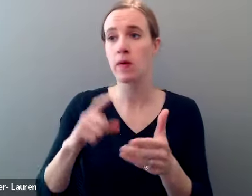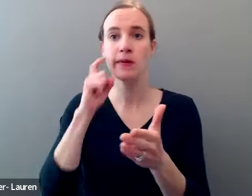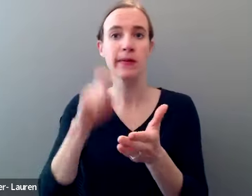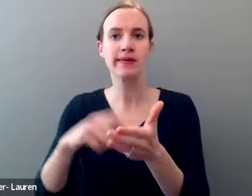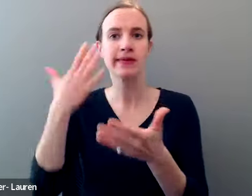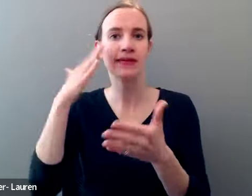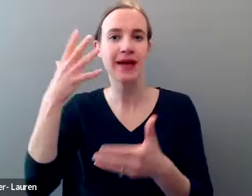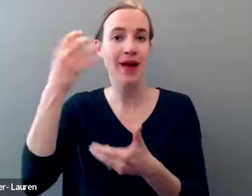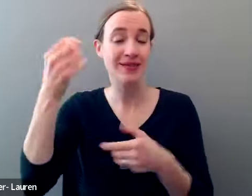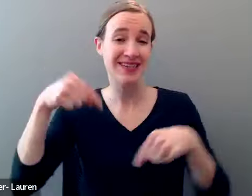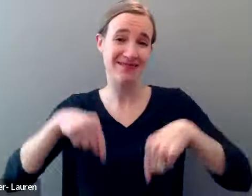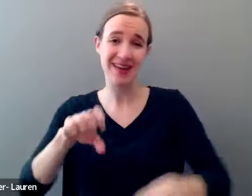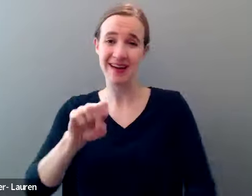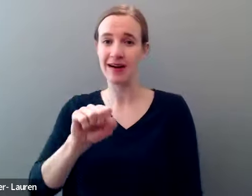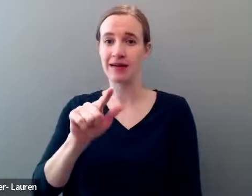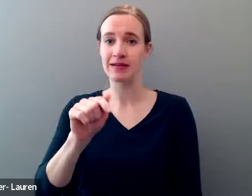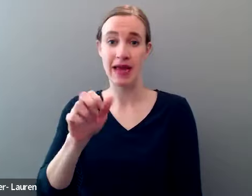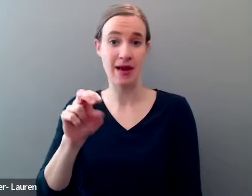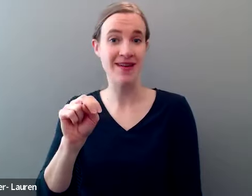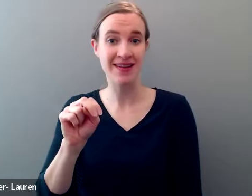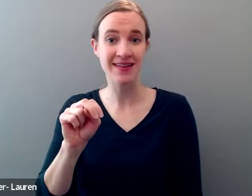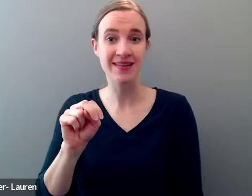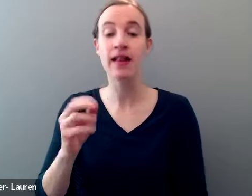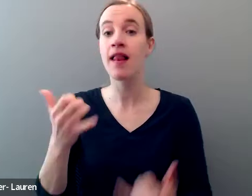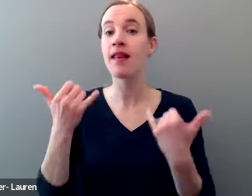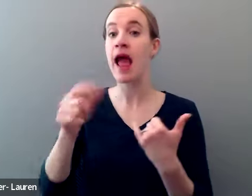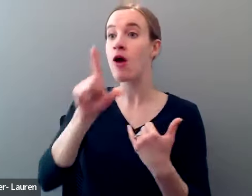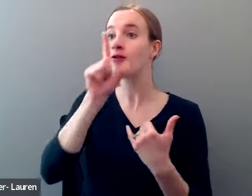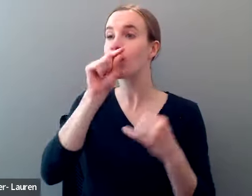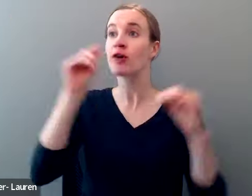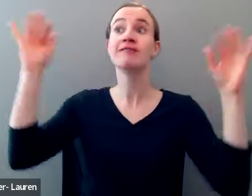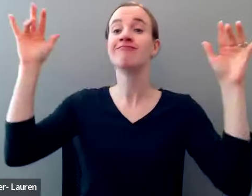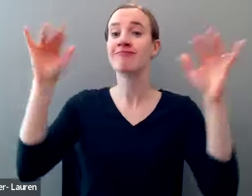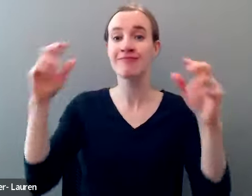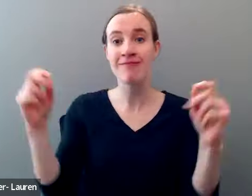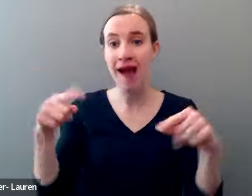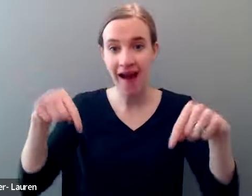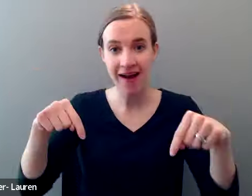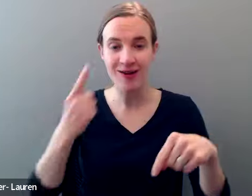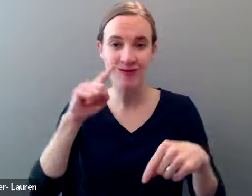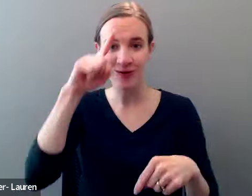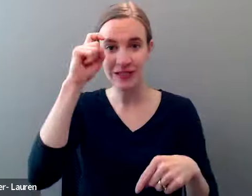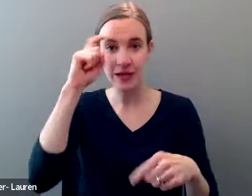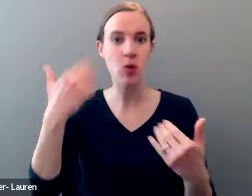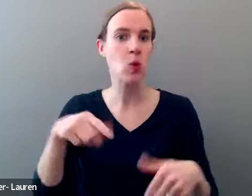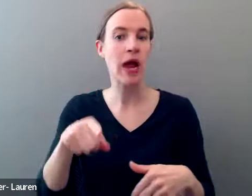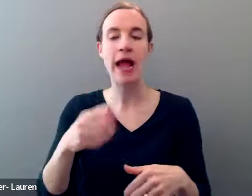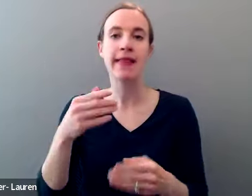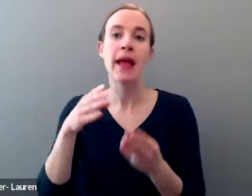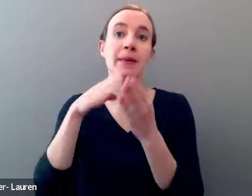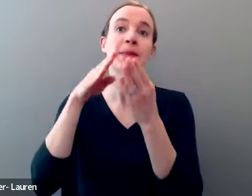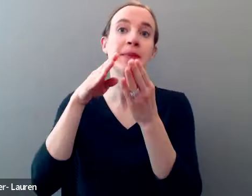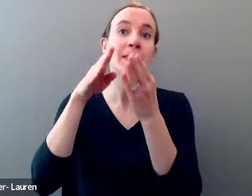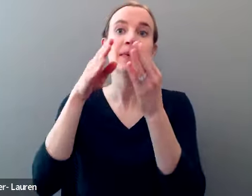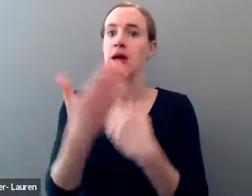Again, in Salmon, where we are, the birds have returned for the summer, and man, they start early and it's fun. I love